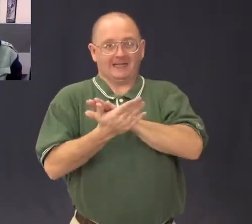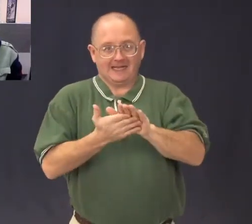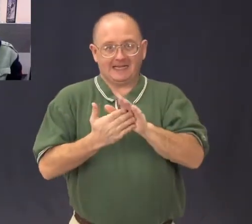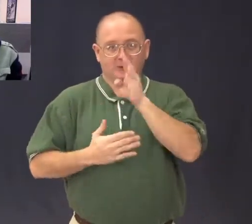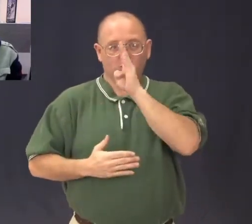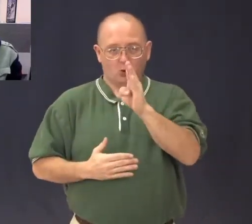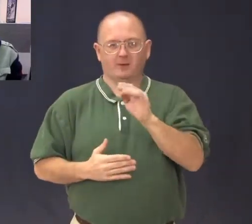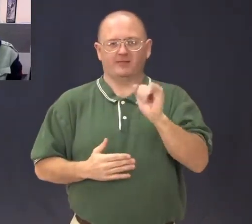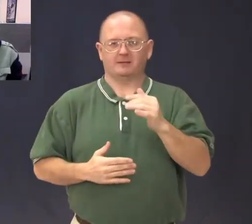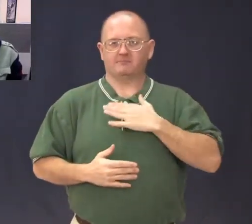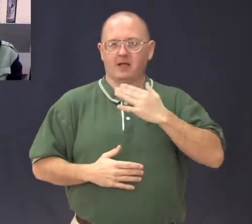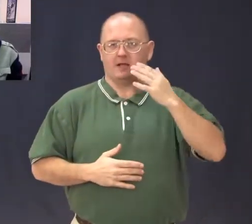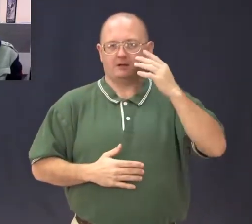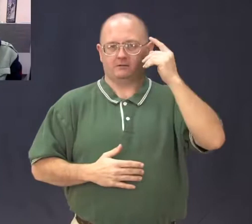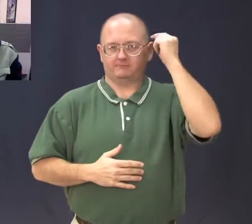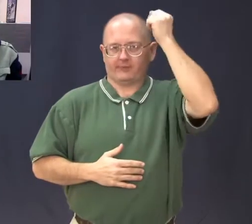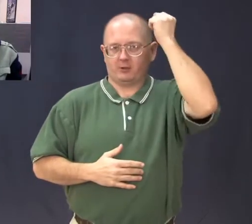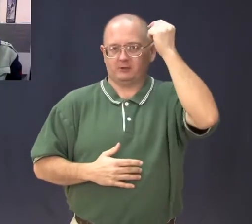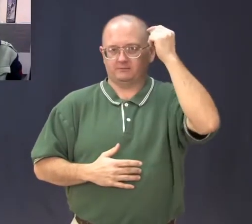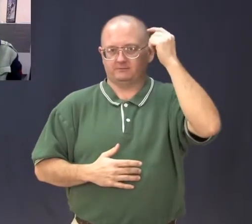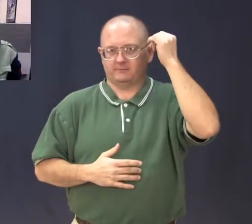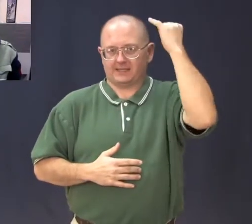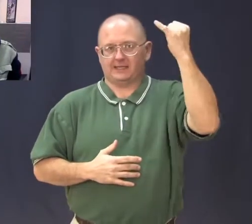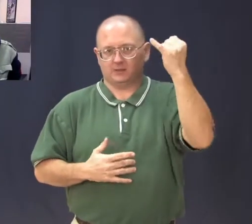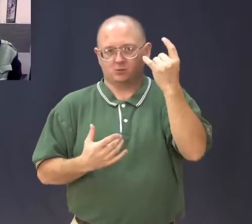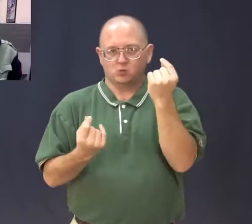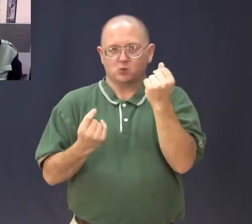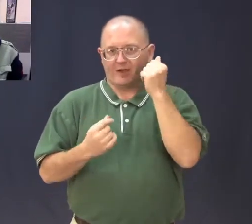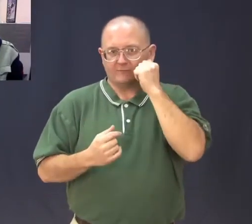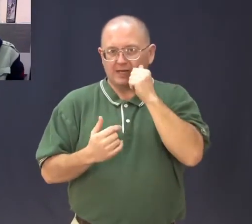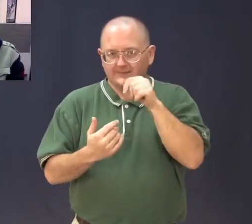the challenges regardless, so that I could become sober.